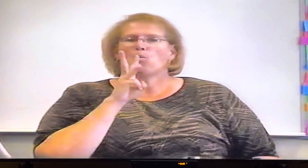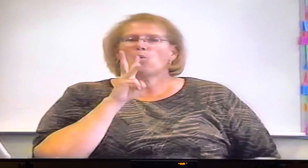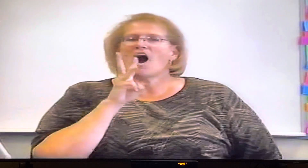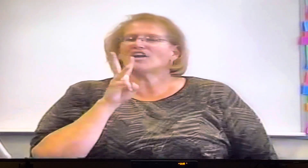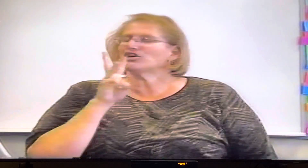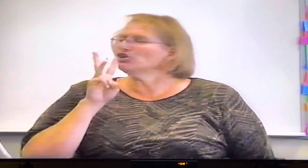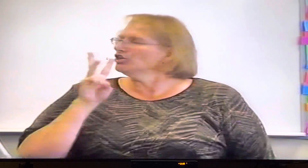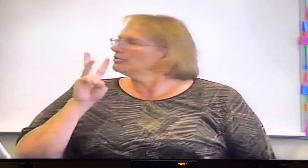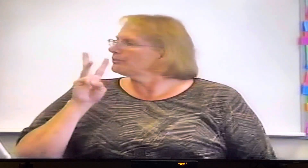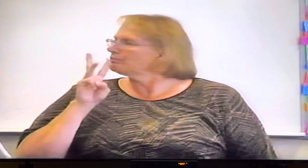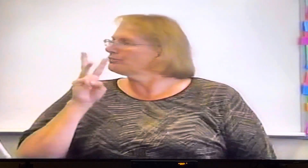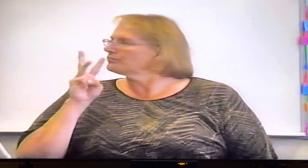Water,